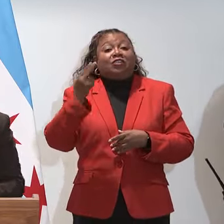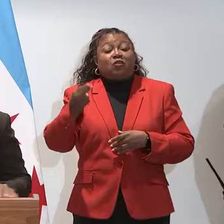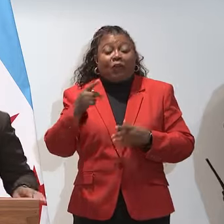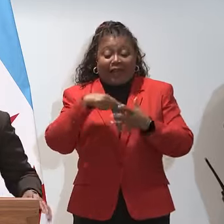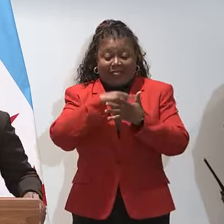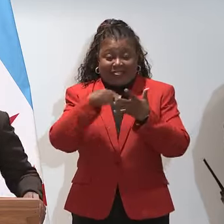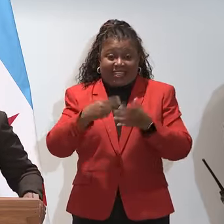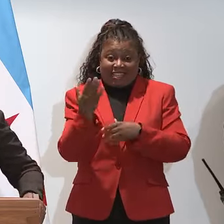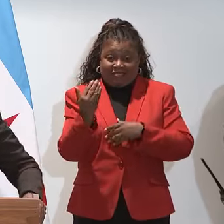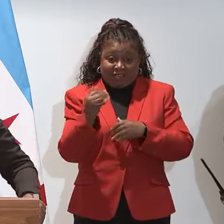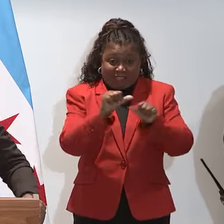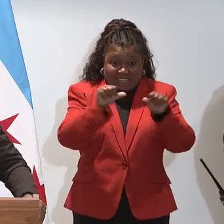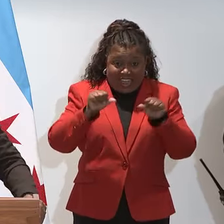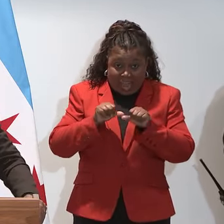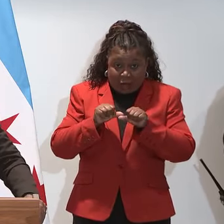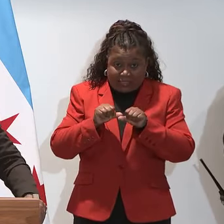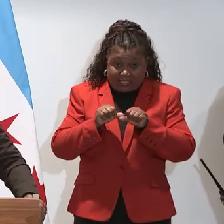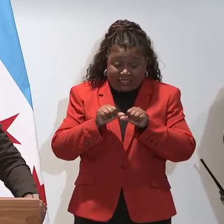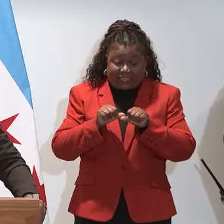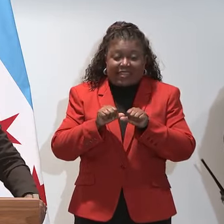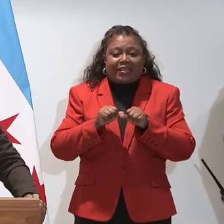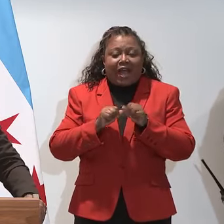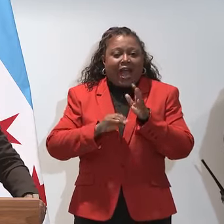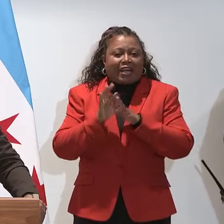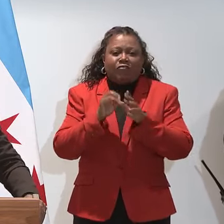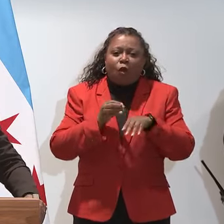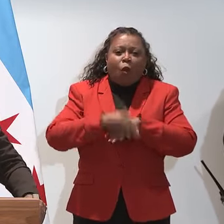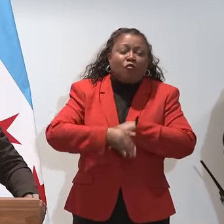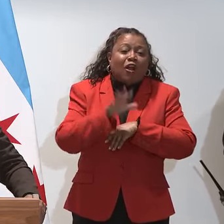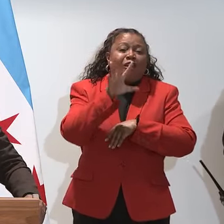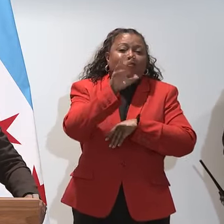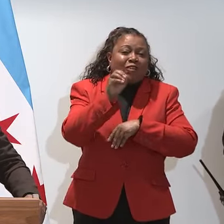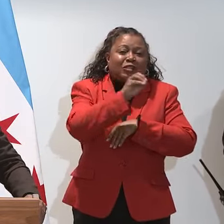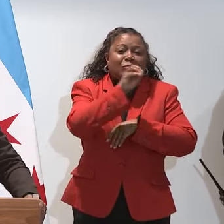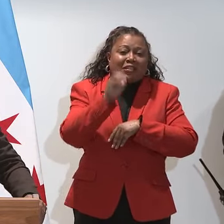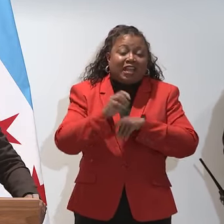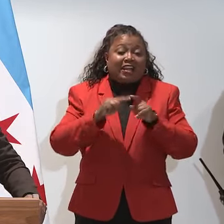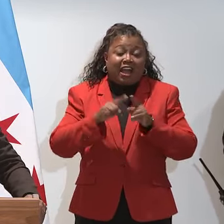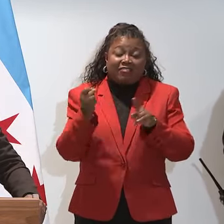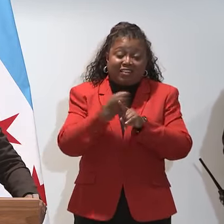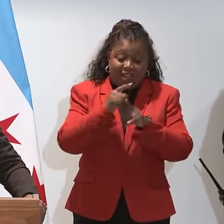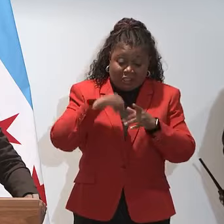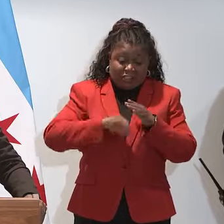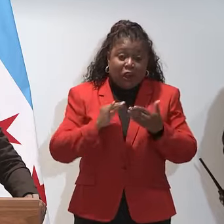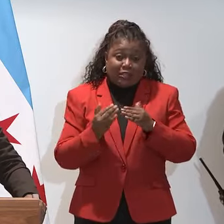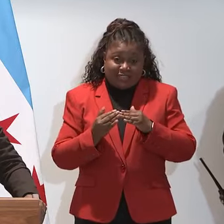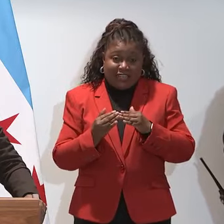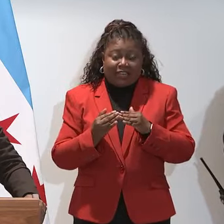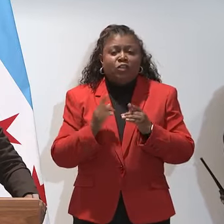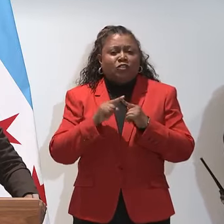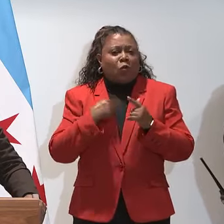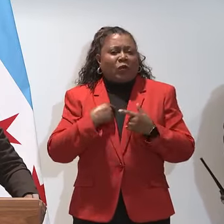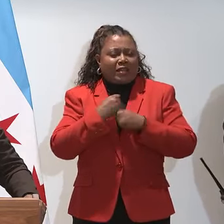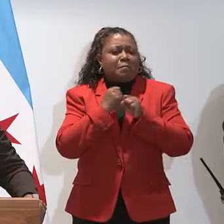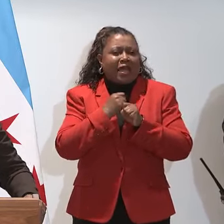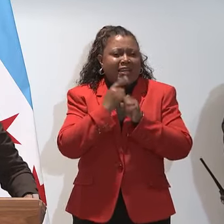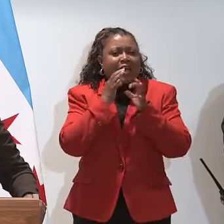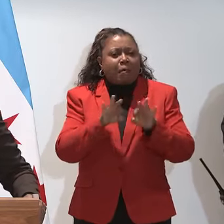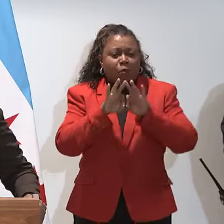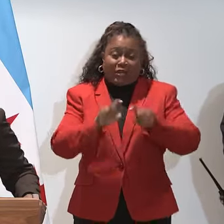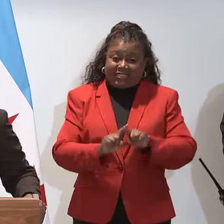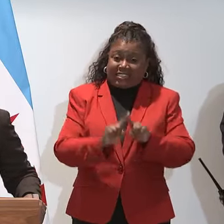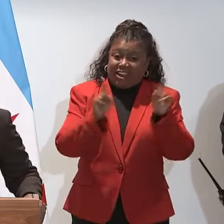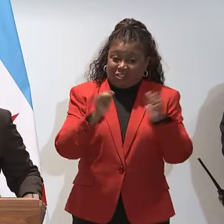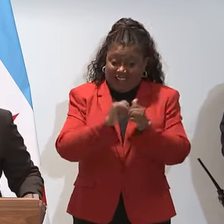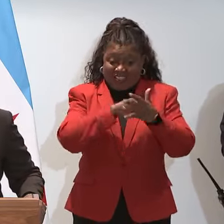Historically, these 15 areas account for over 50% of the violence in our city. So if we can make a meaningful